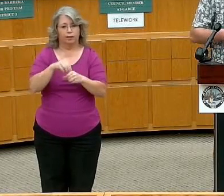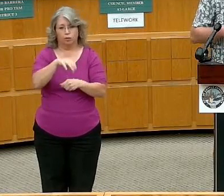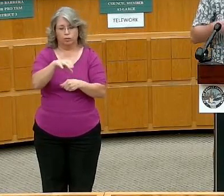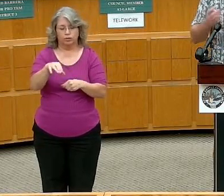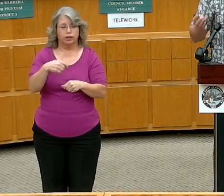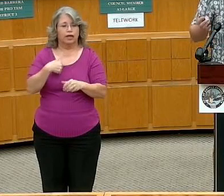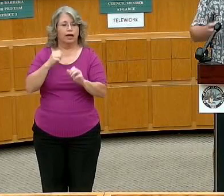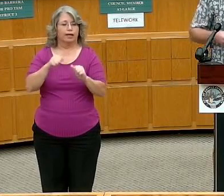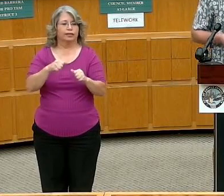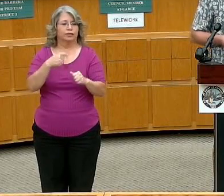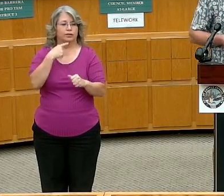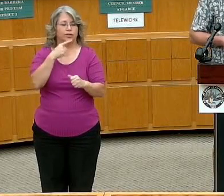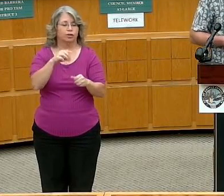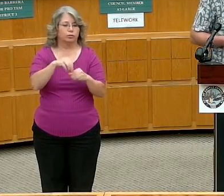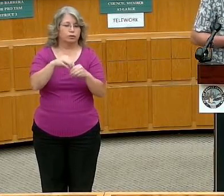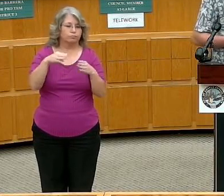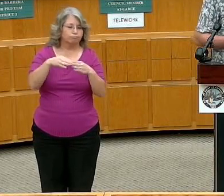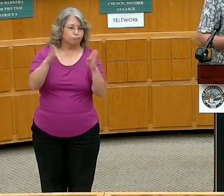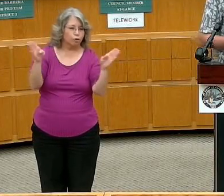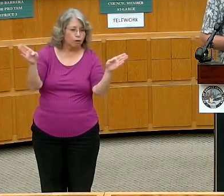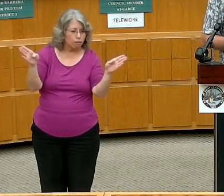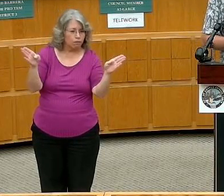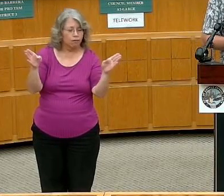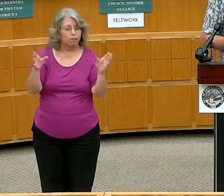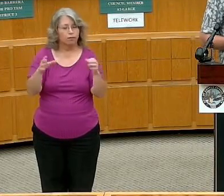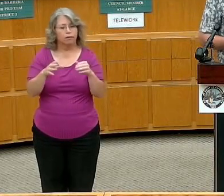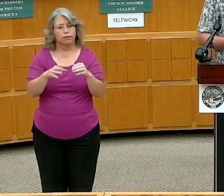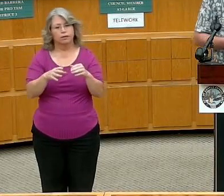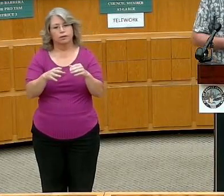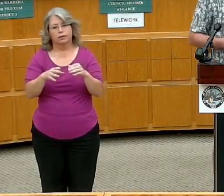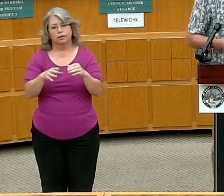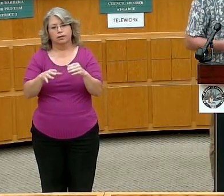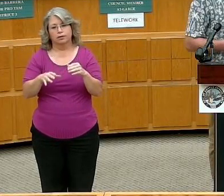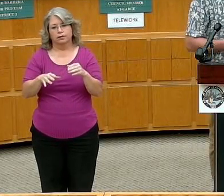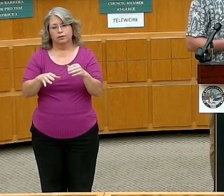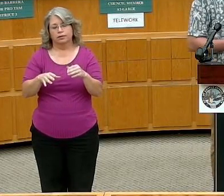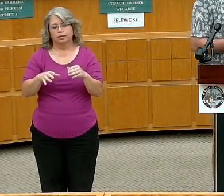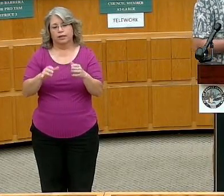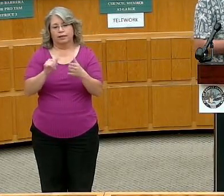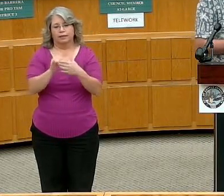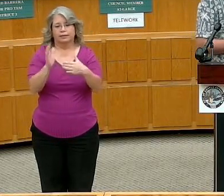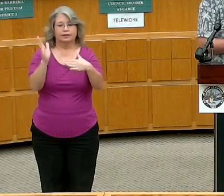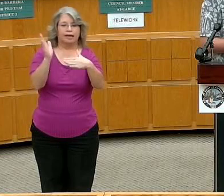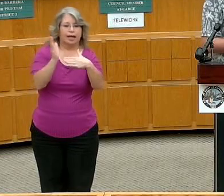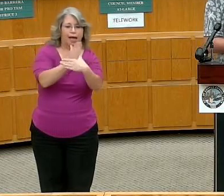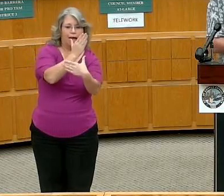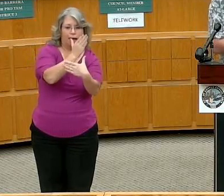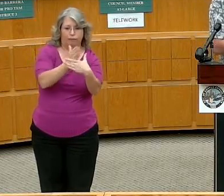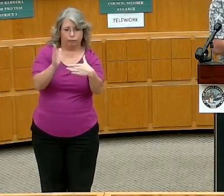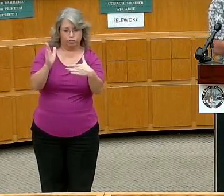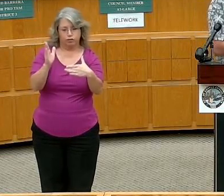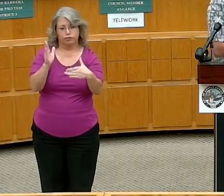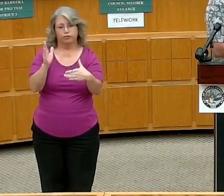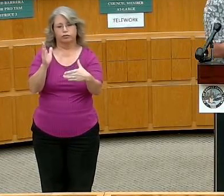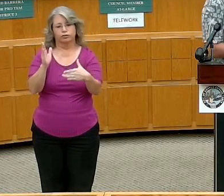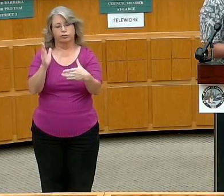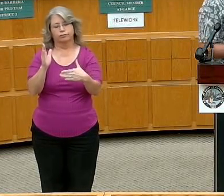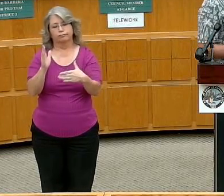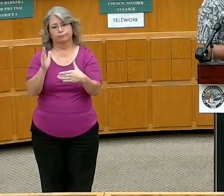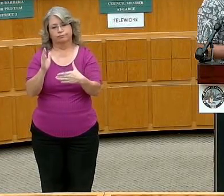that in general across several different societies, this is the average effectiveness that the measures we've taken have